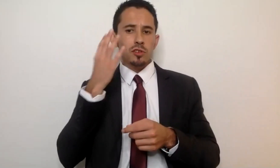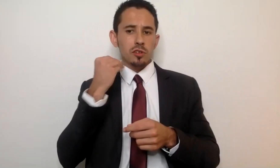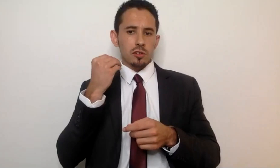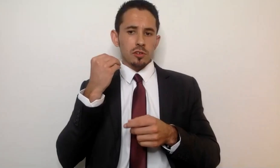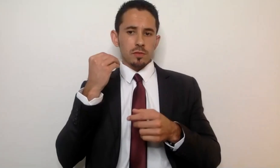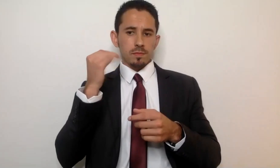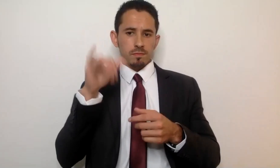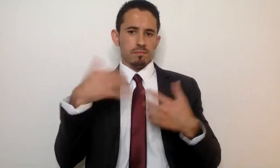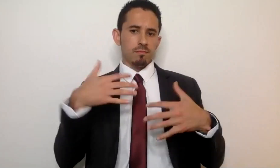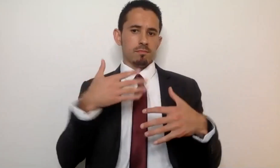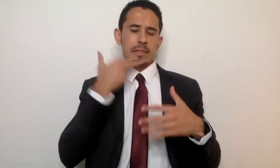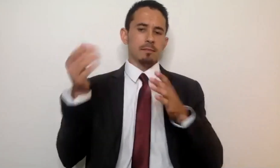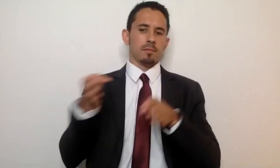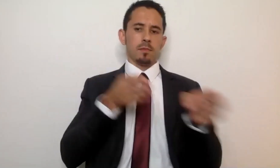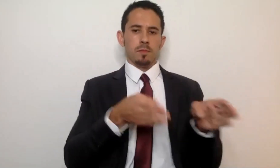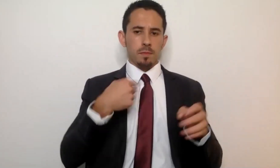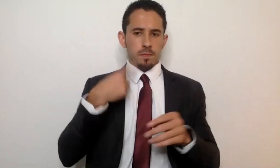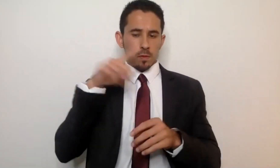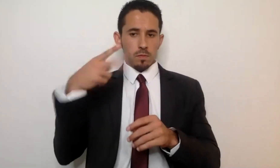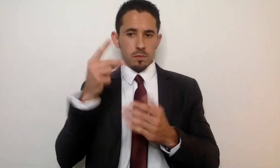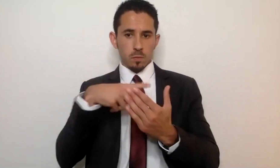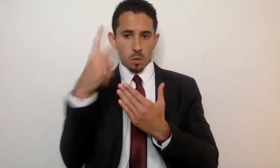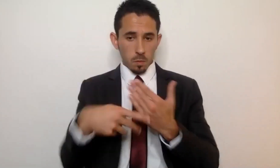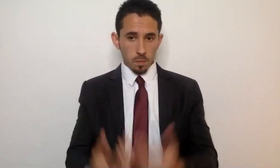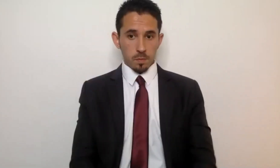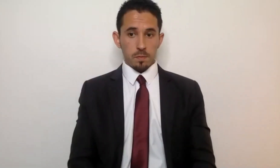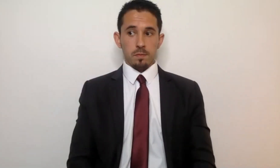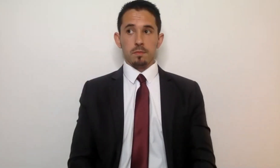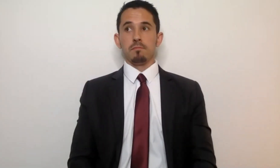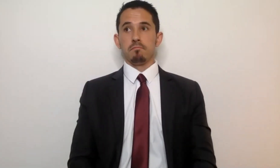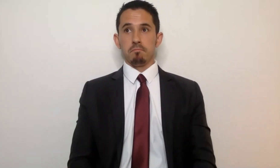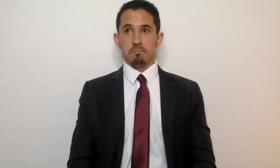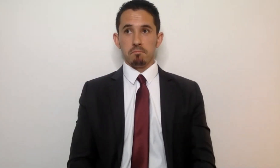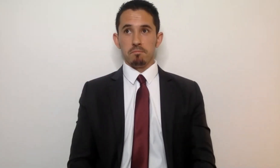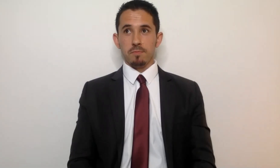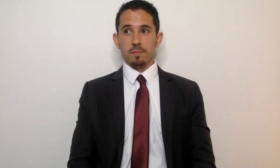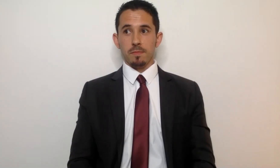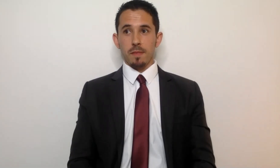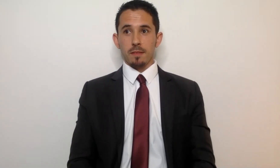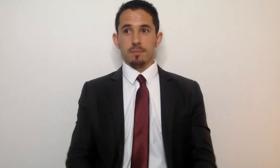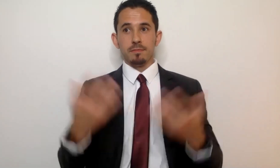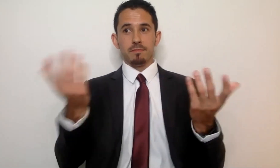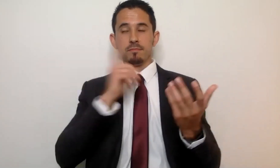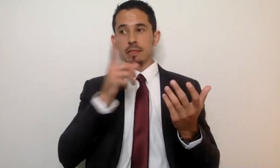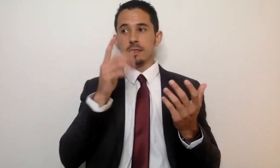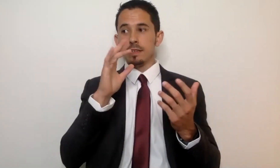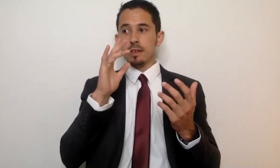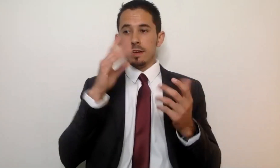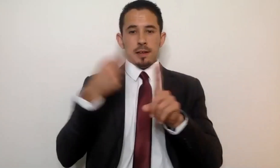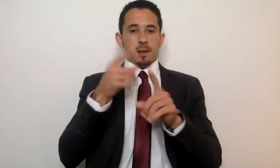she asked, if you had to pick 3 experiences that best prepared you for a PhD program, what would they be?